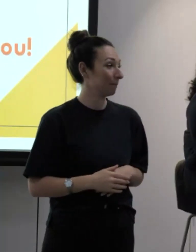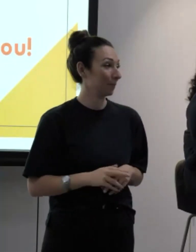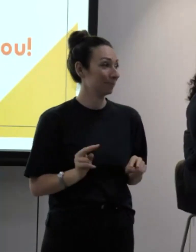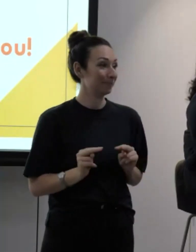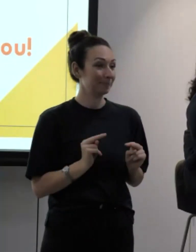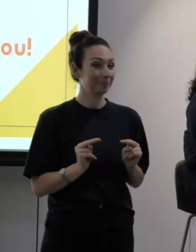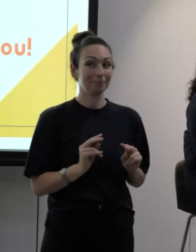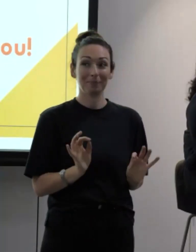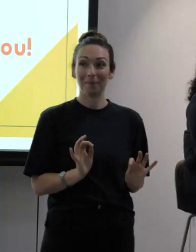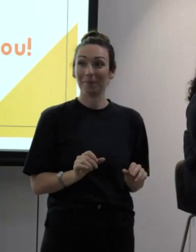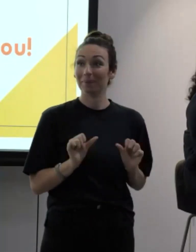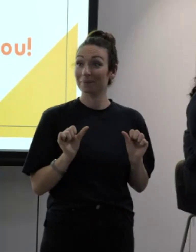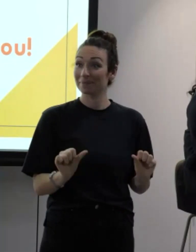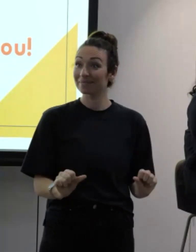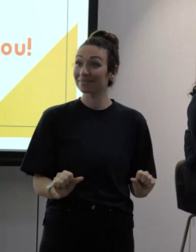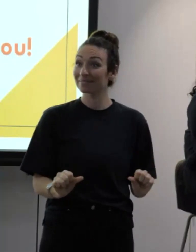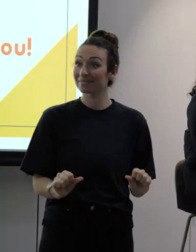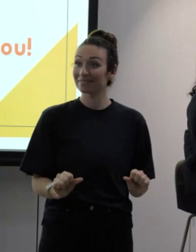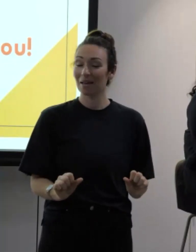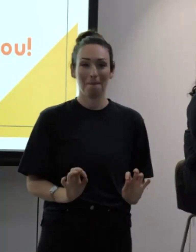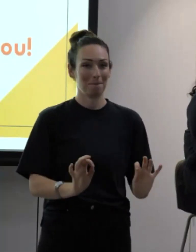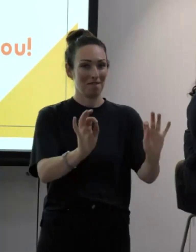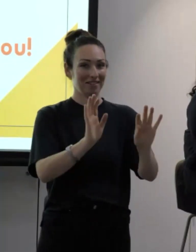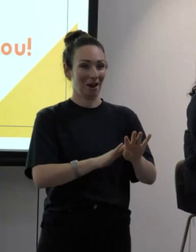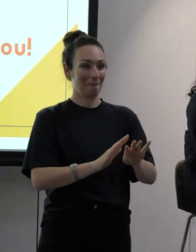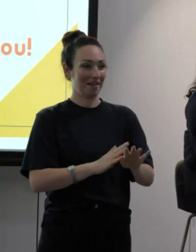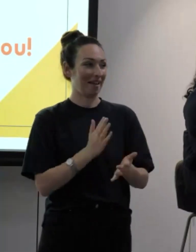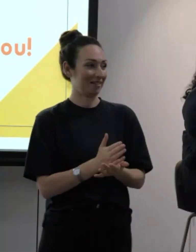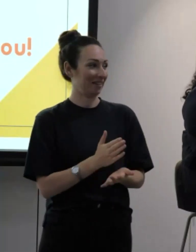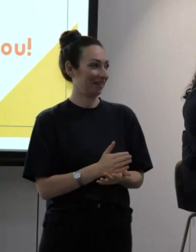Nope. Well, good. Well, that is perfect timing, actually.